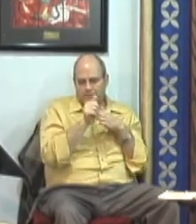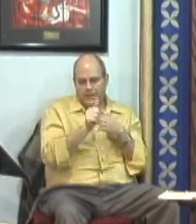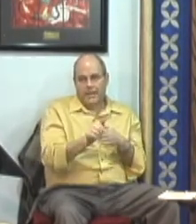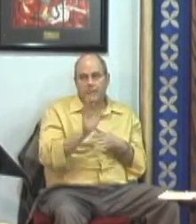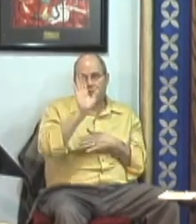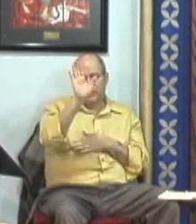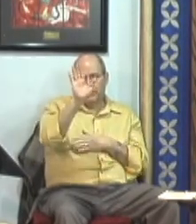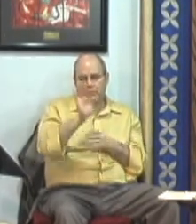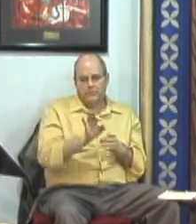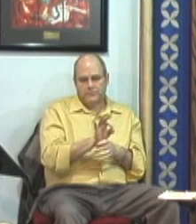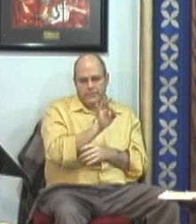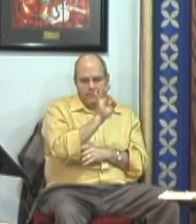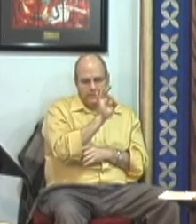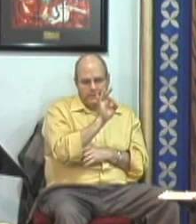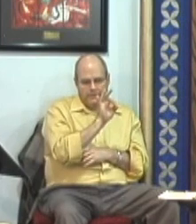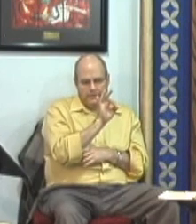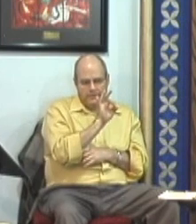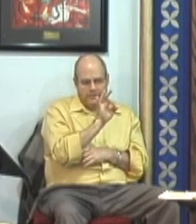Spirit.